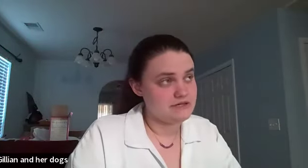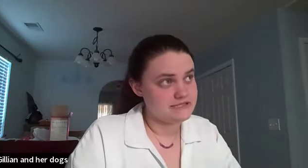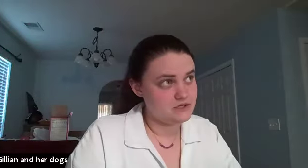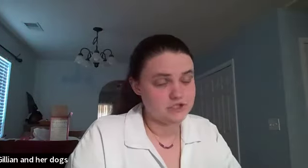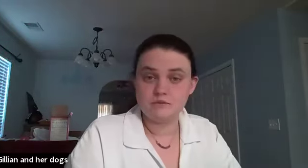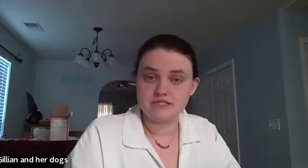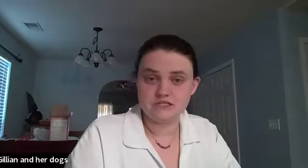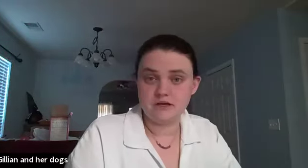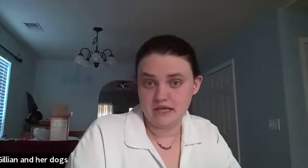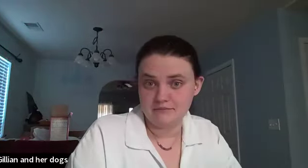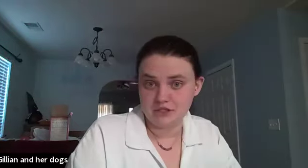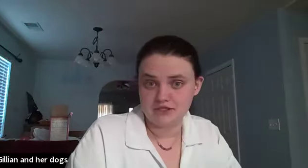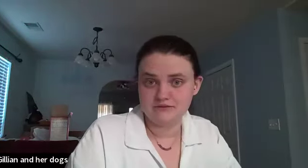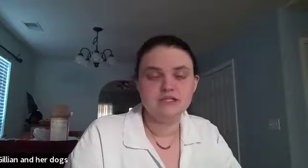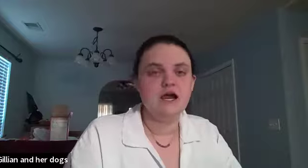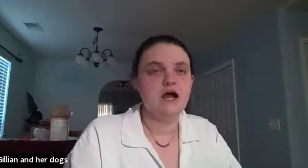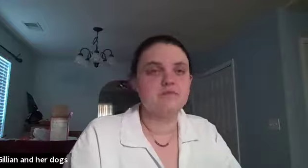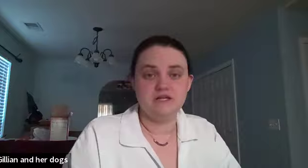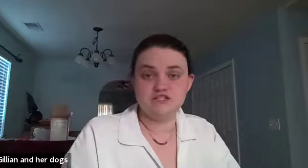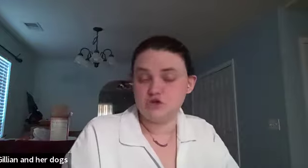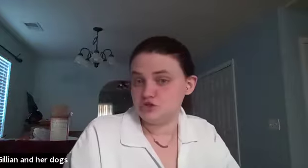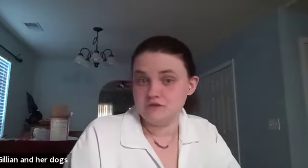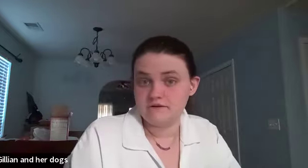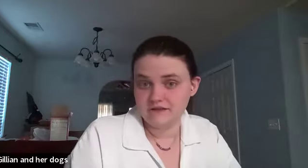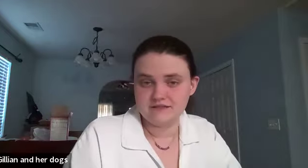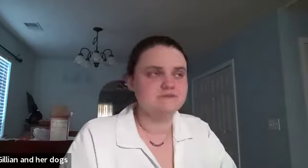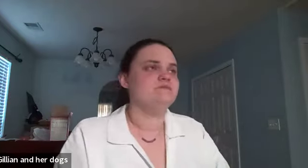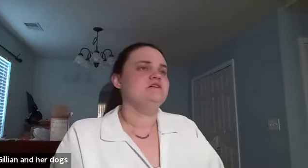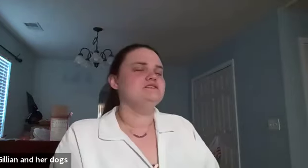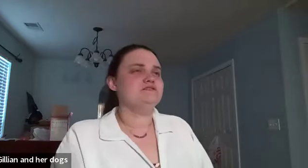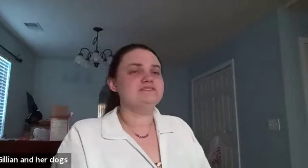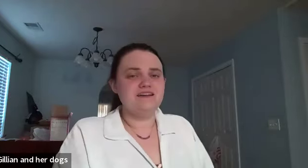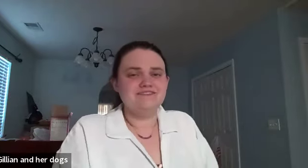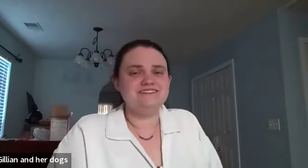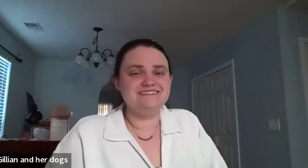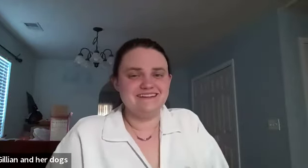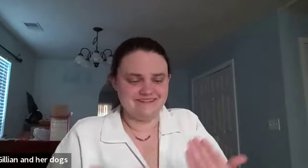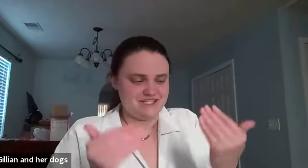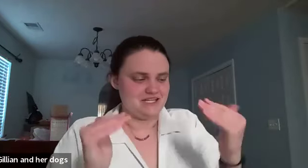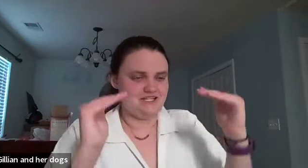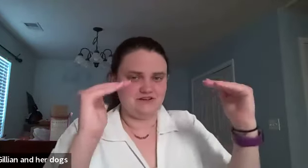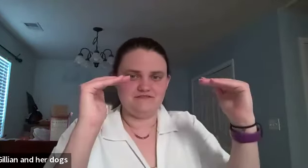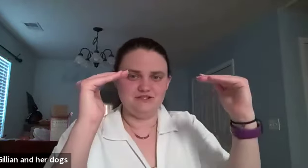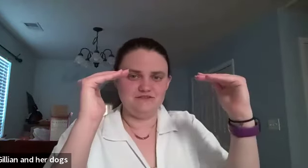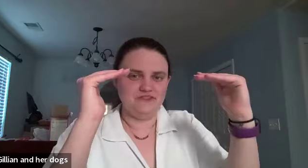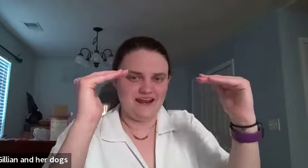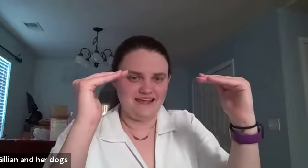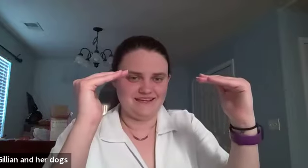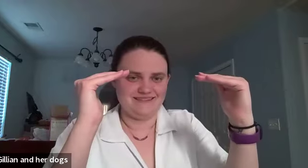about a sandwich when we talked about a hamburger, because those are two different things. So the sign for sandwich is you're going to have two flat